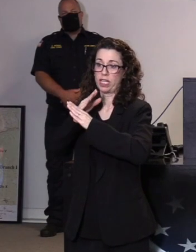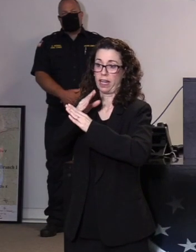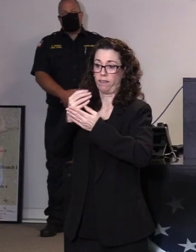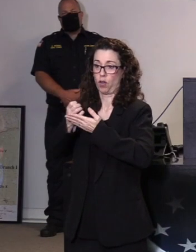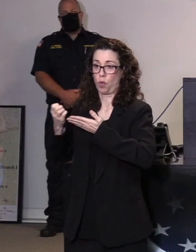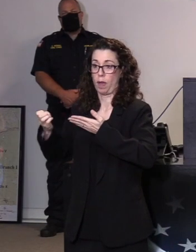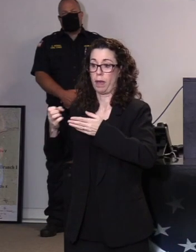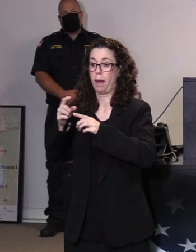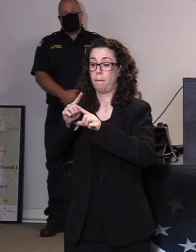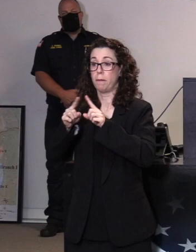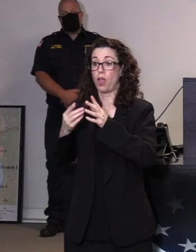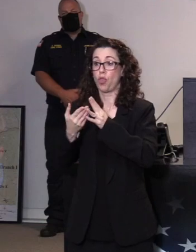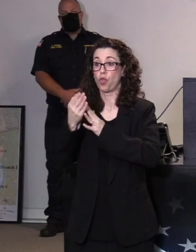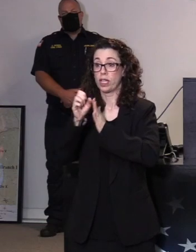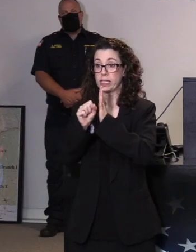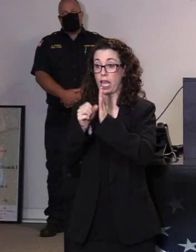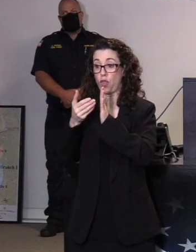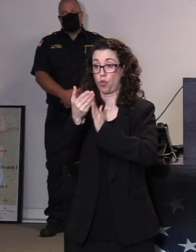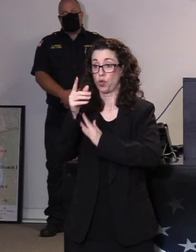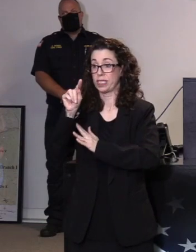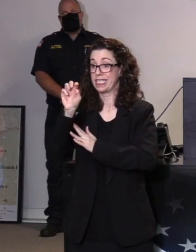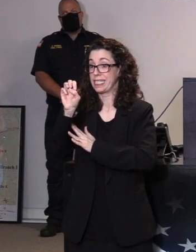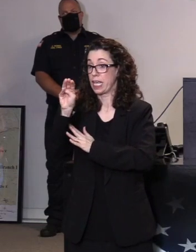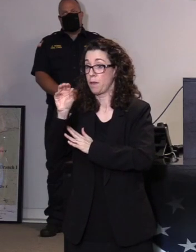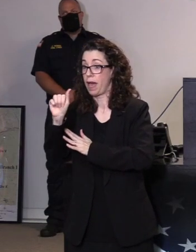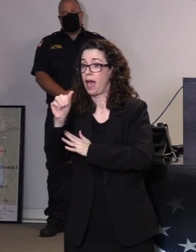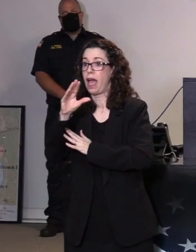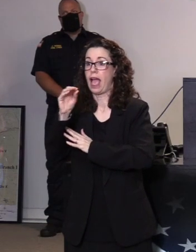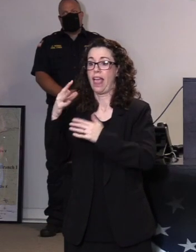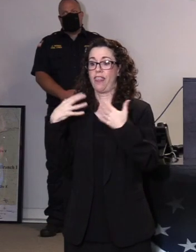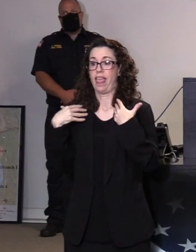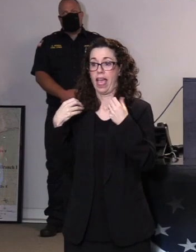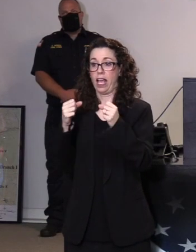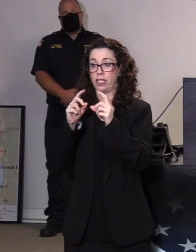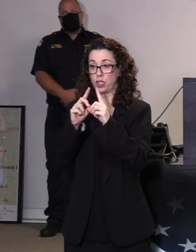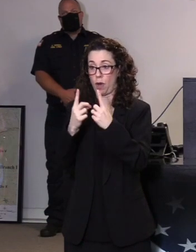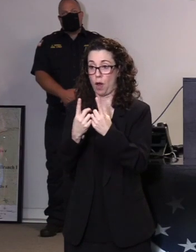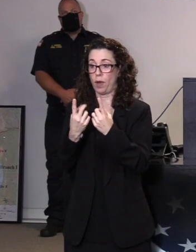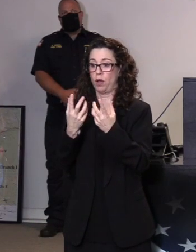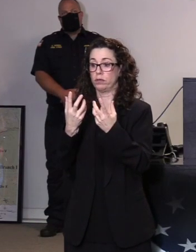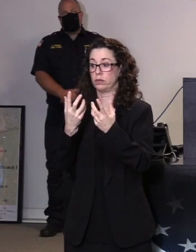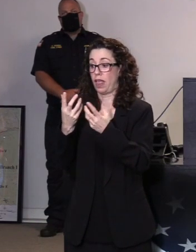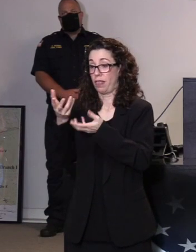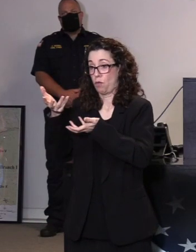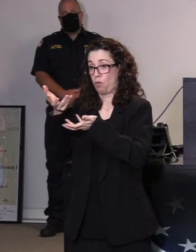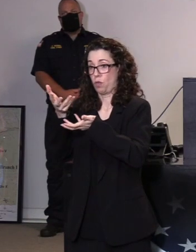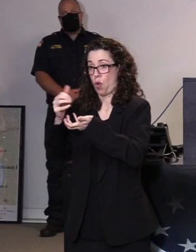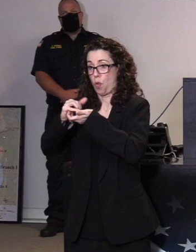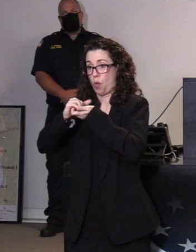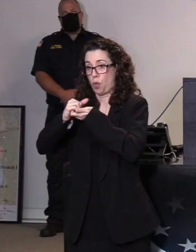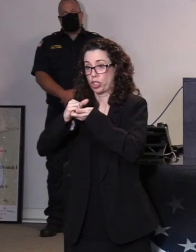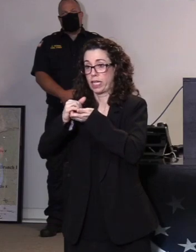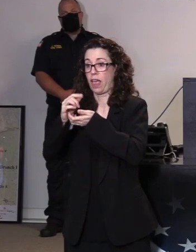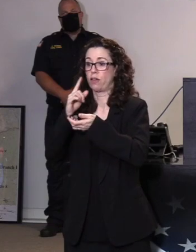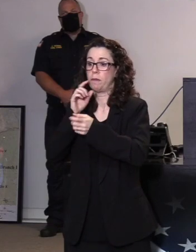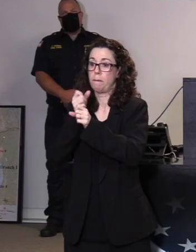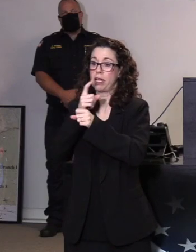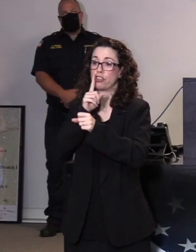TEMA, also through the health department, to make sure that everyone has the PPE that is needed.